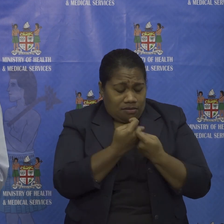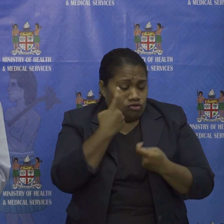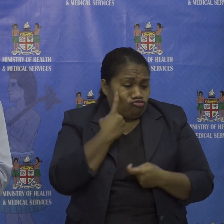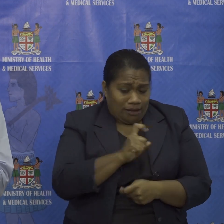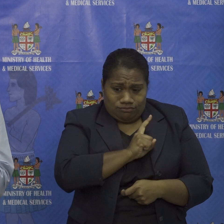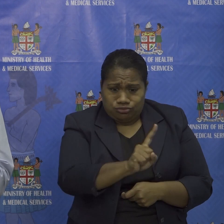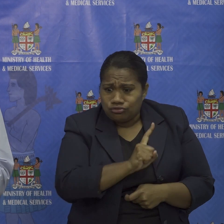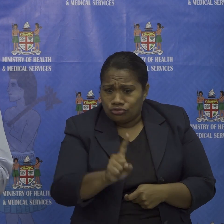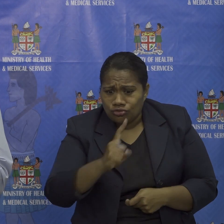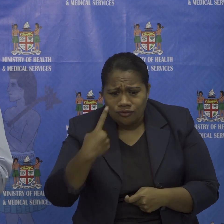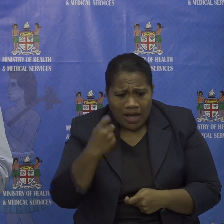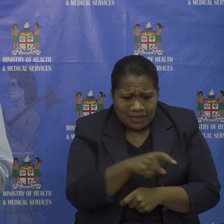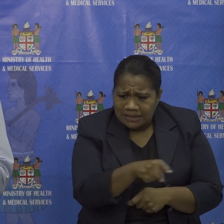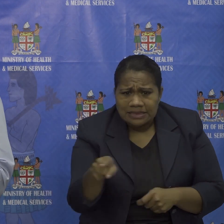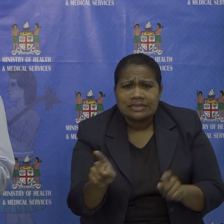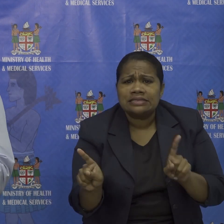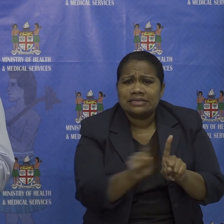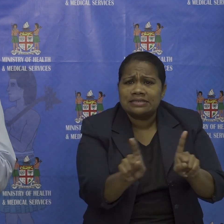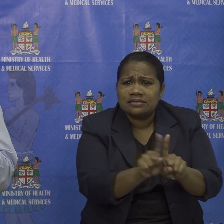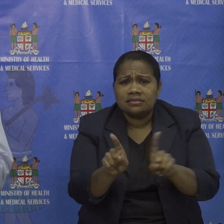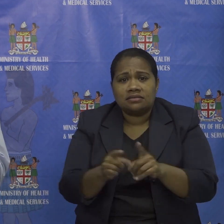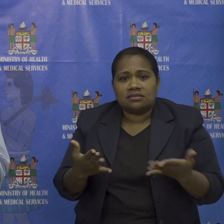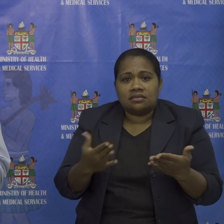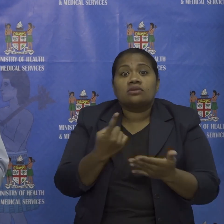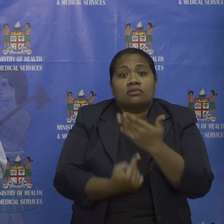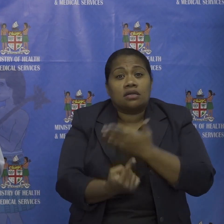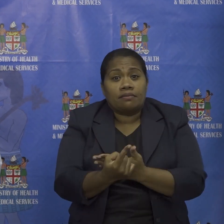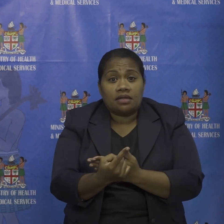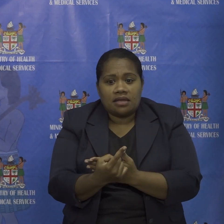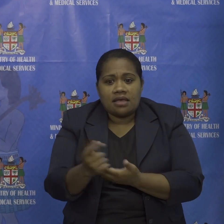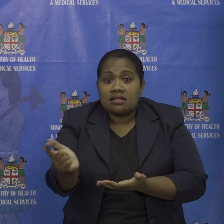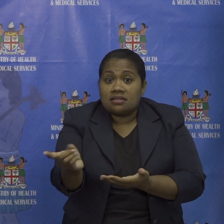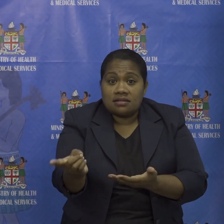as possible, and then so we had a lack of data in the morning.